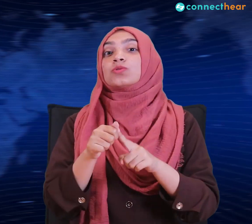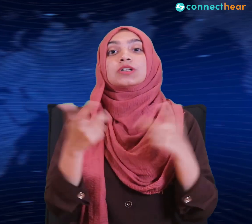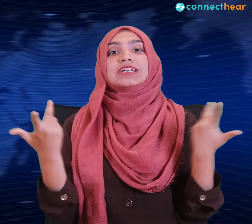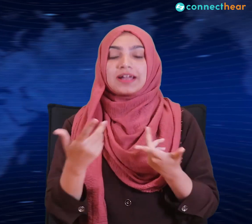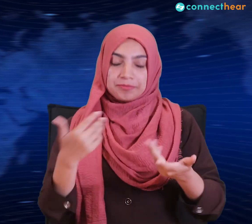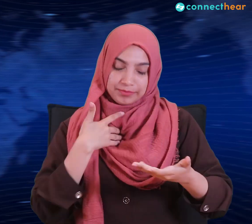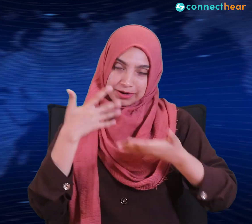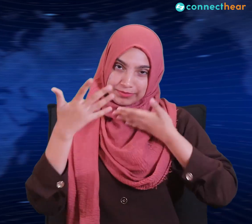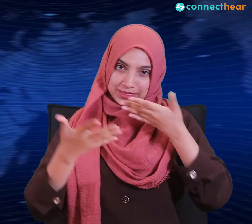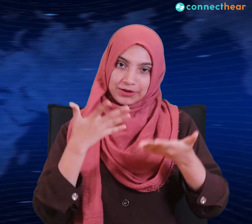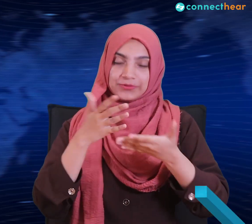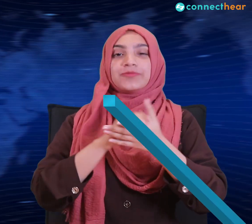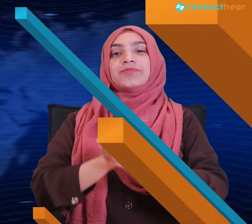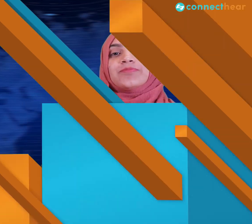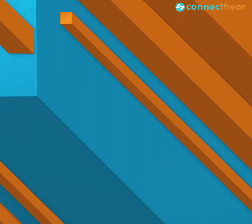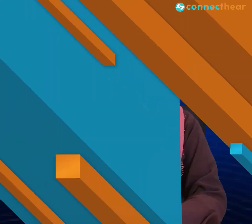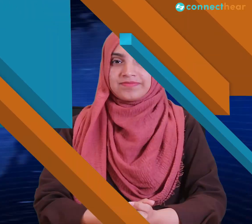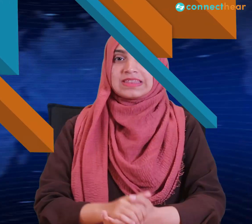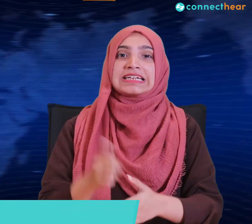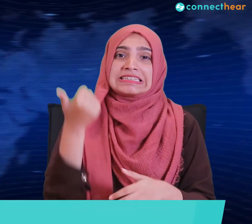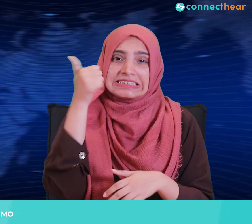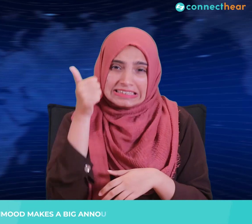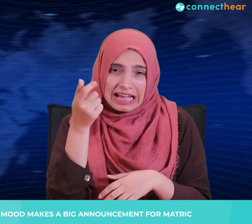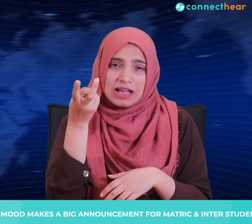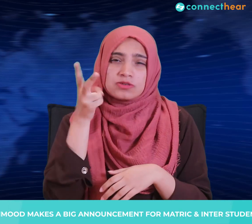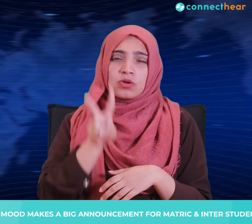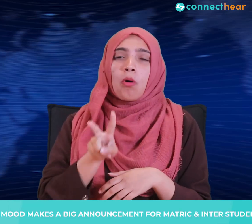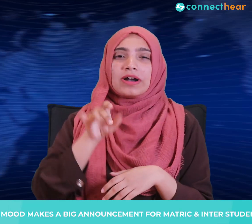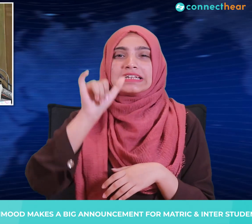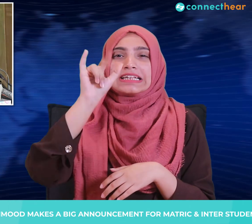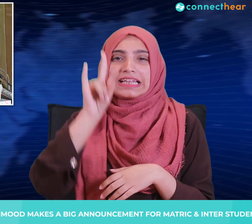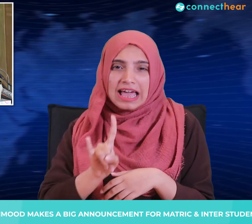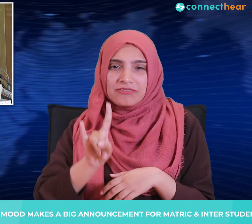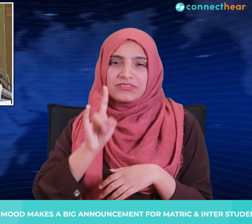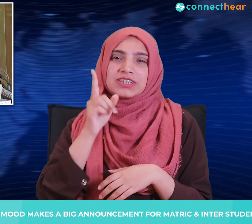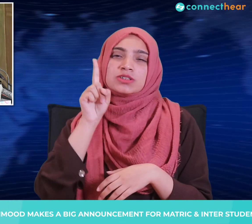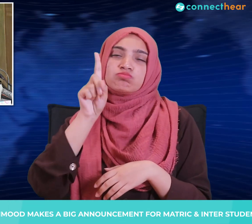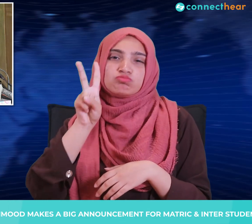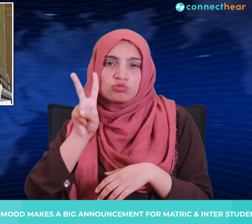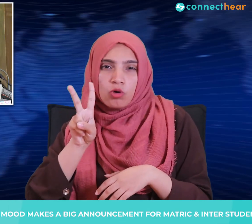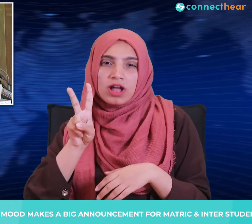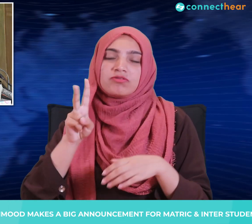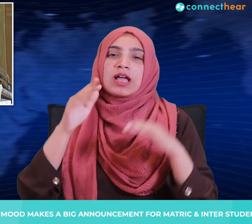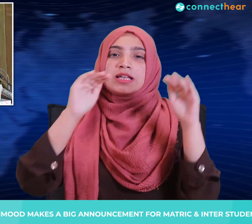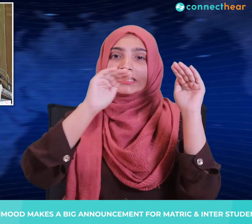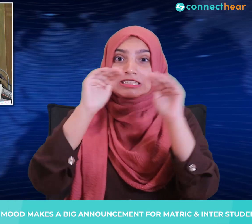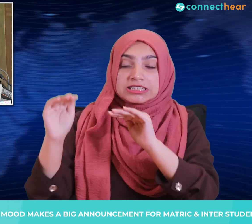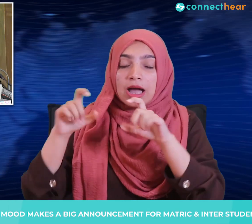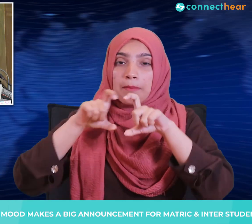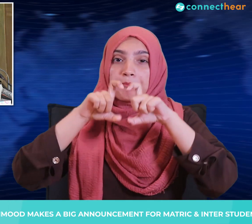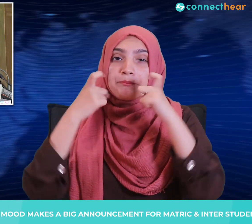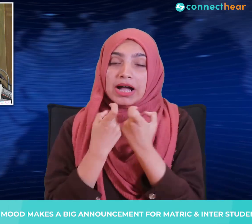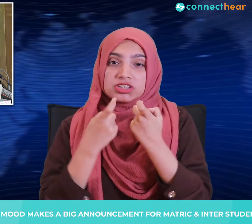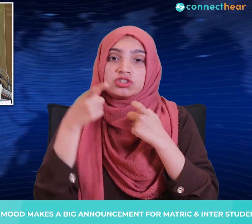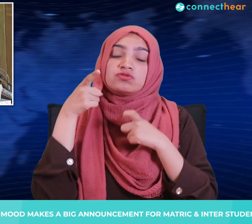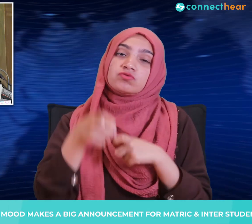top news. Metric and interstudents will receive an extra 5% marks in